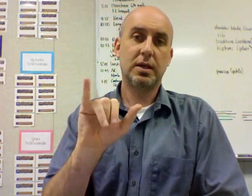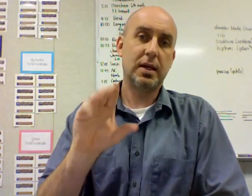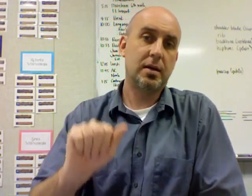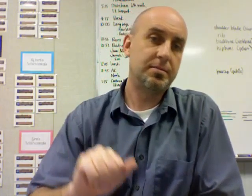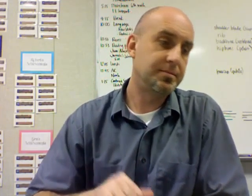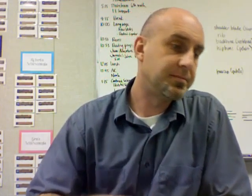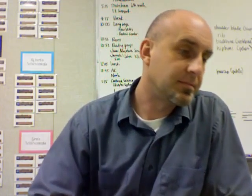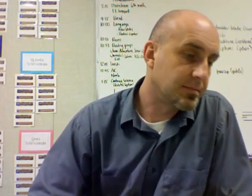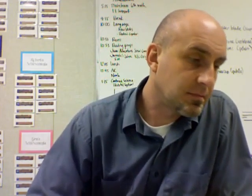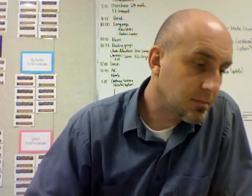Antarctica.